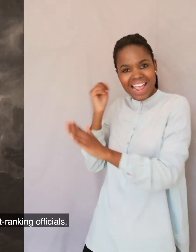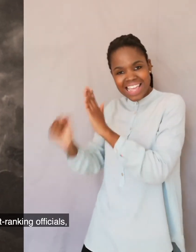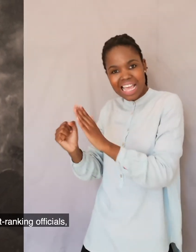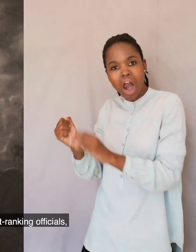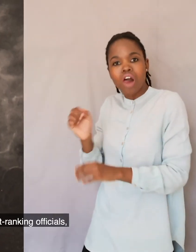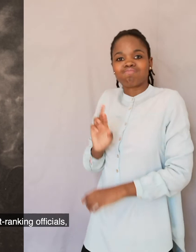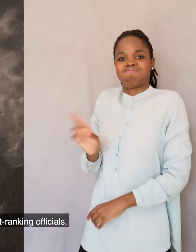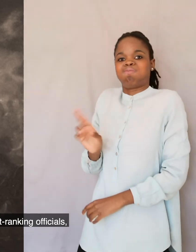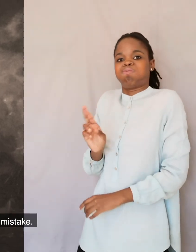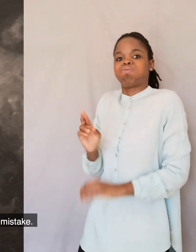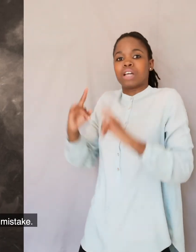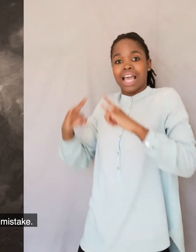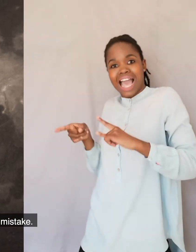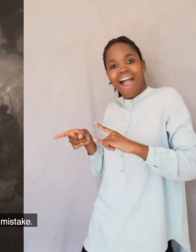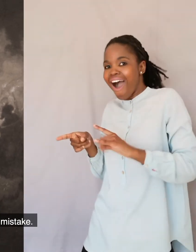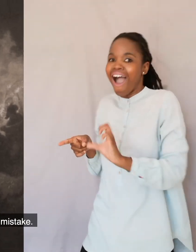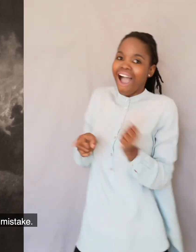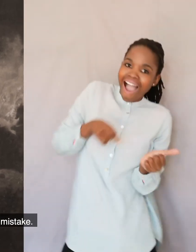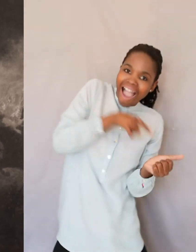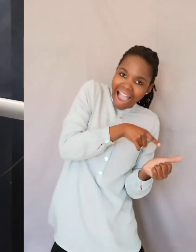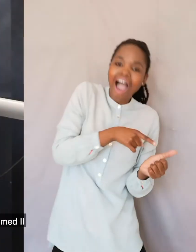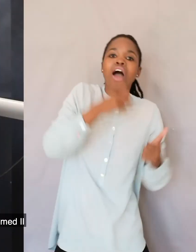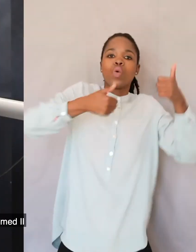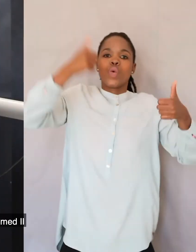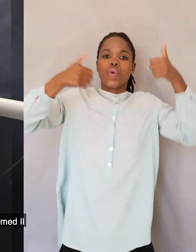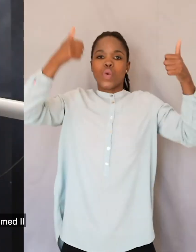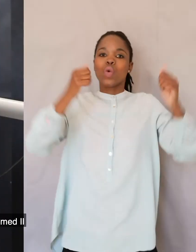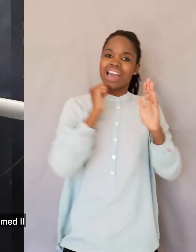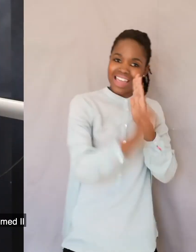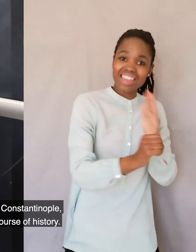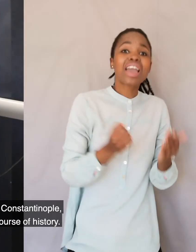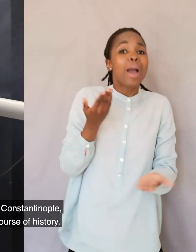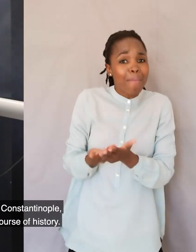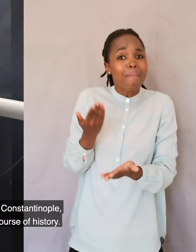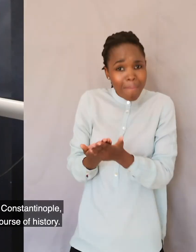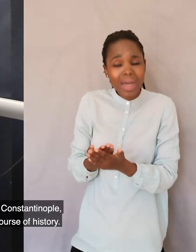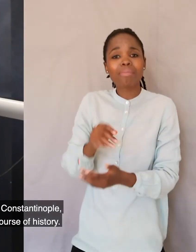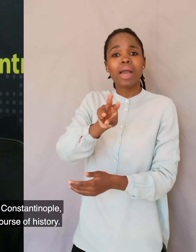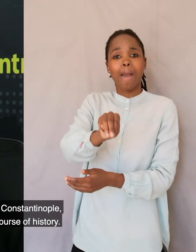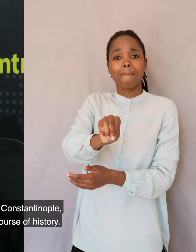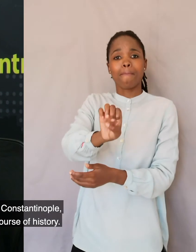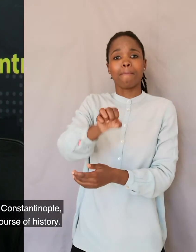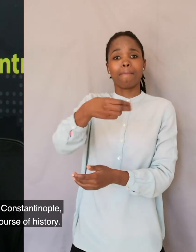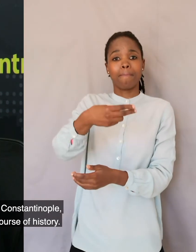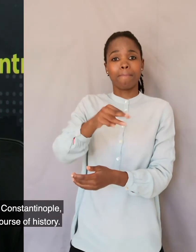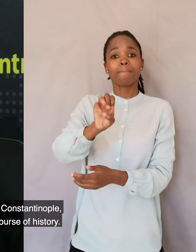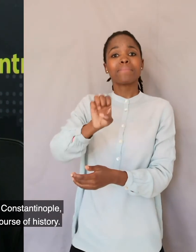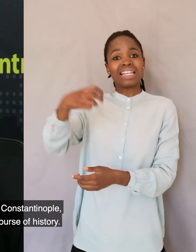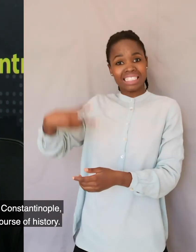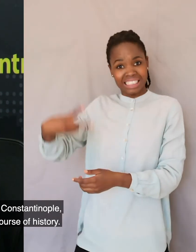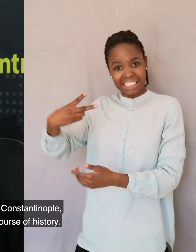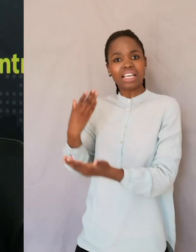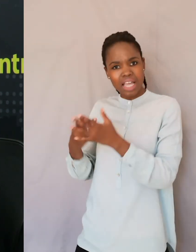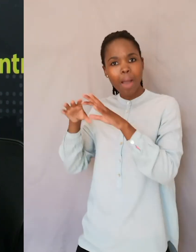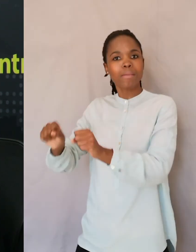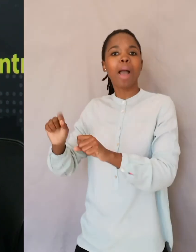to one of the highest ranking officials, and he killed them by mistake. So he could have killed Mehmet II before Mehmet II had taken Constantinople. It would have changed